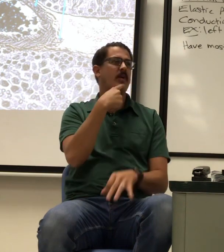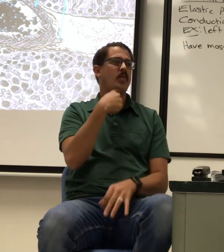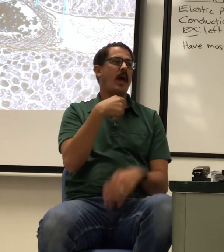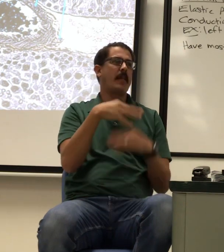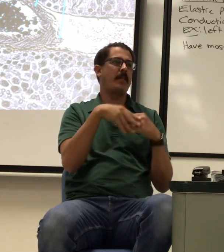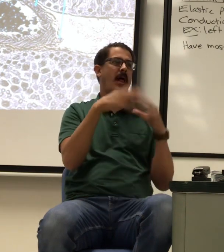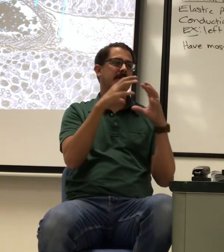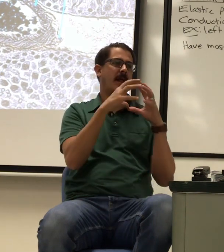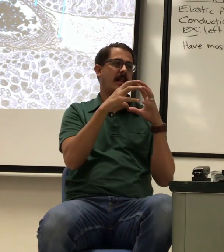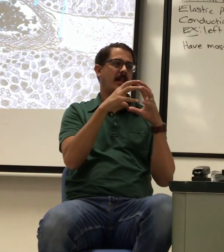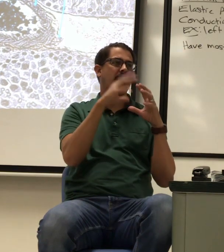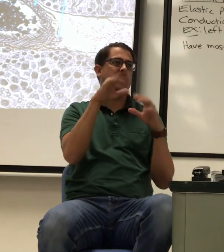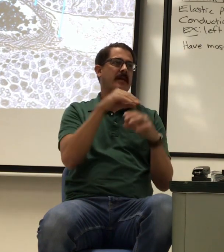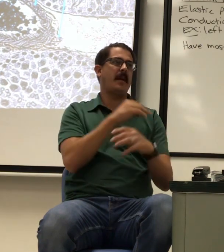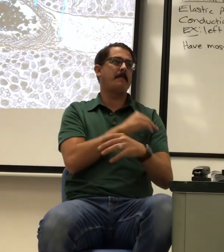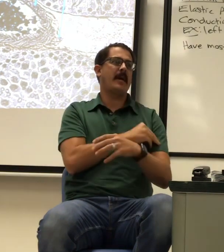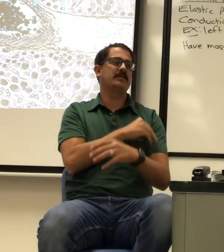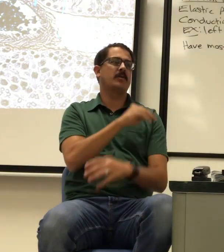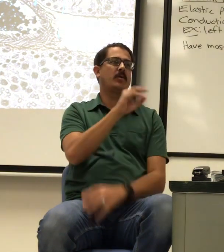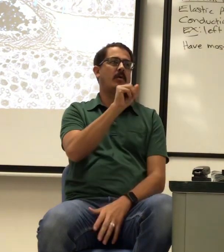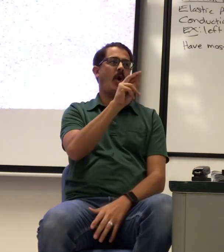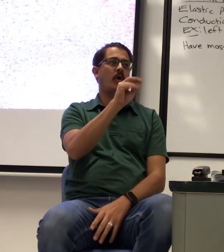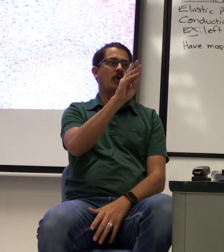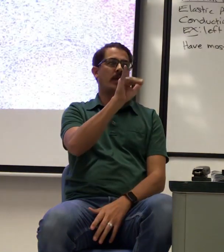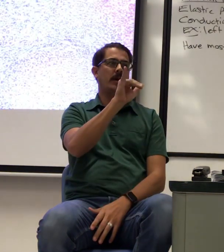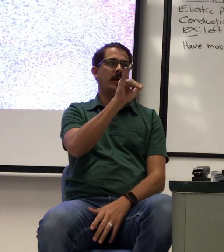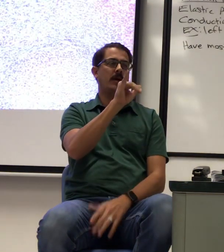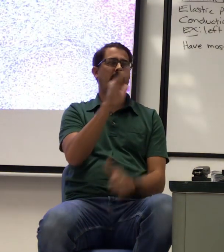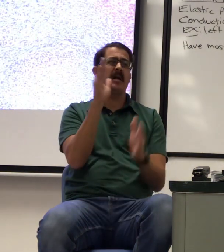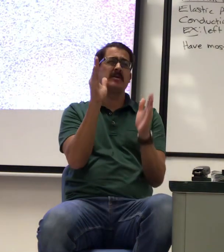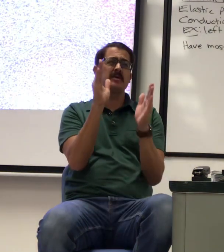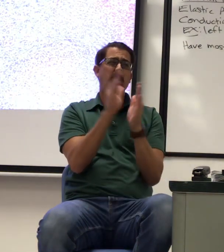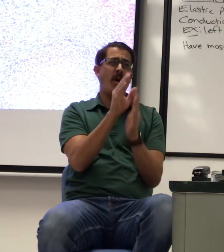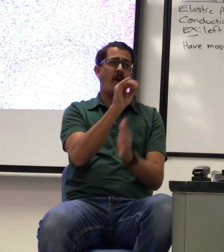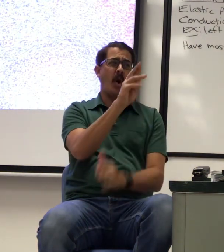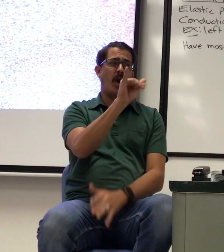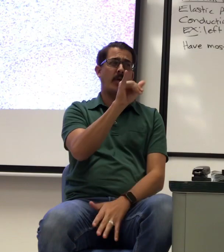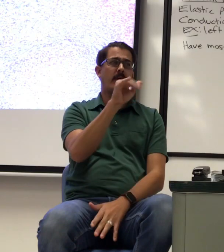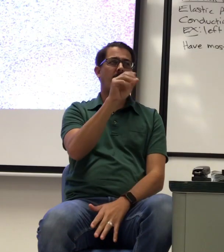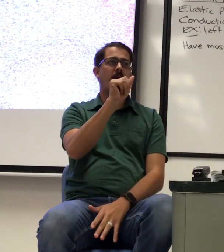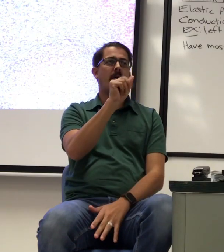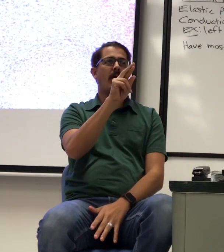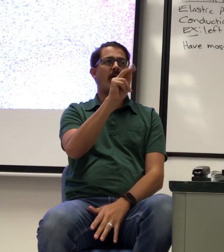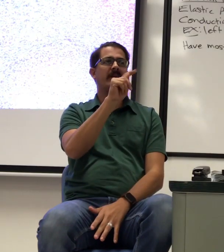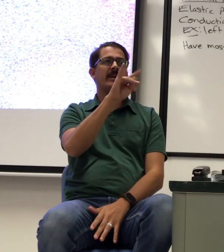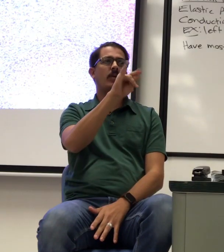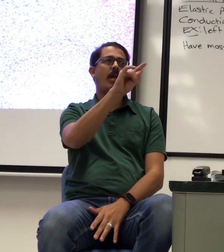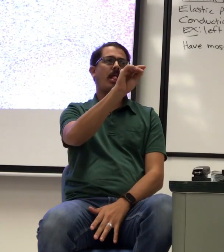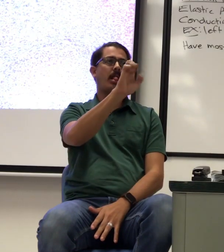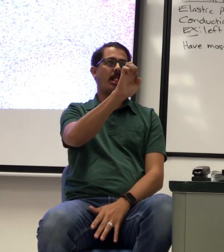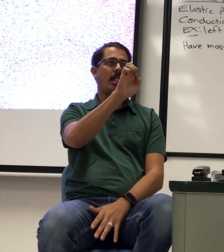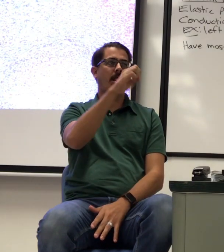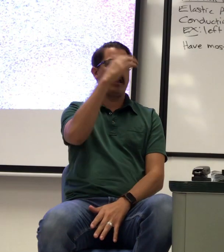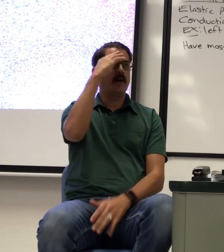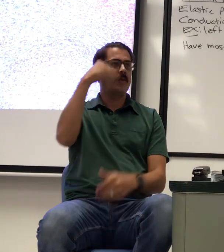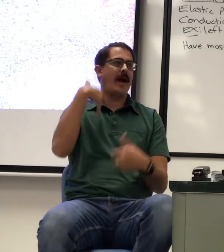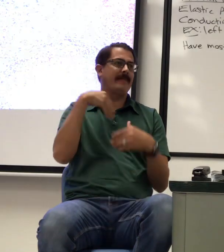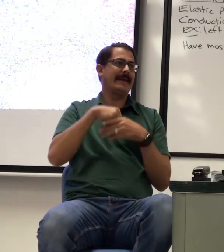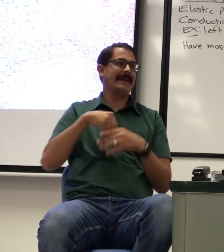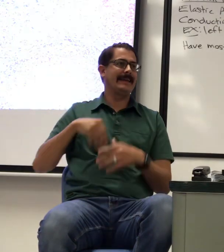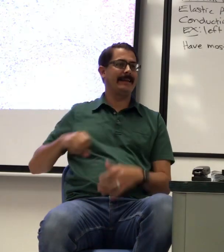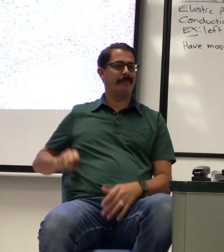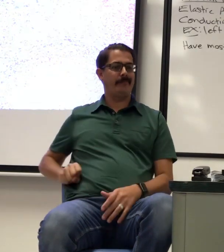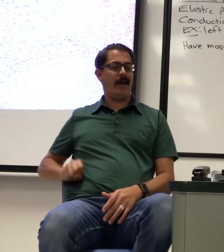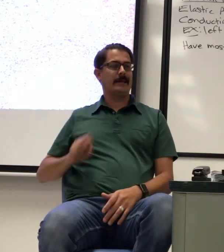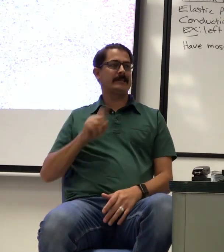cells. That is a muscular artery. The smallest arteries are the arterioles. I know you have them in the spleen, so I just kind of look